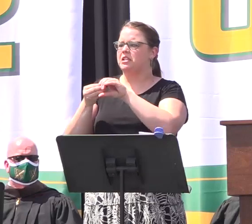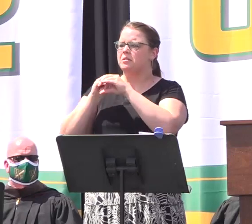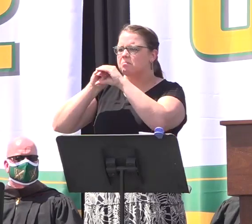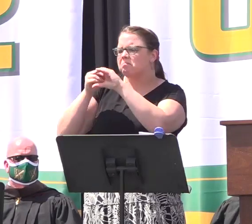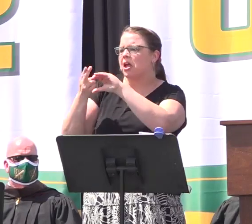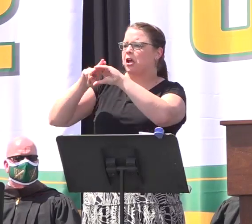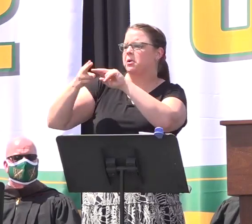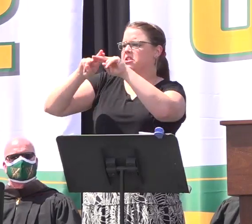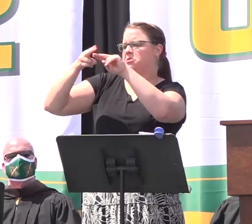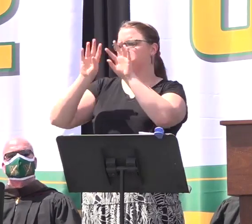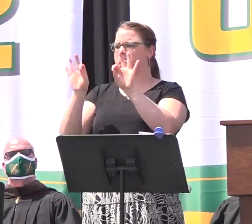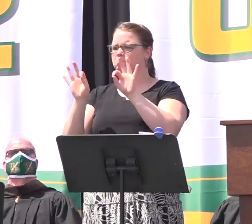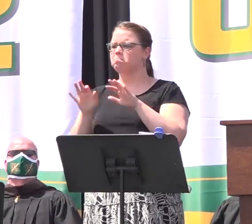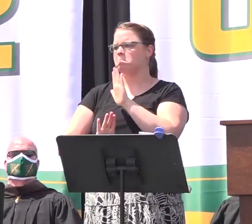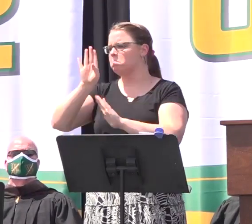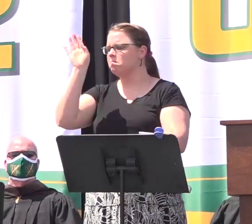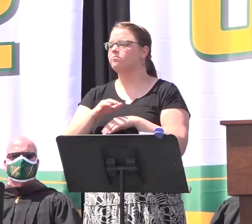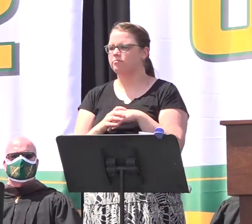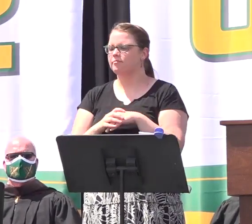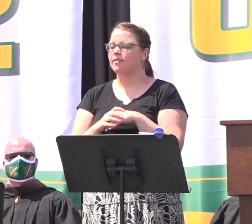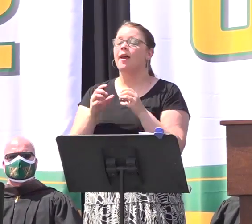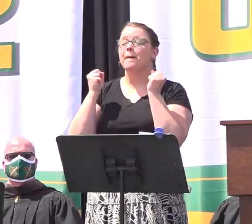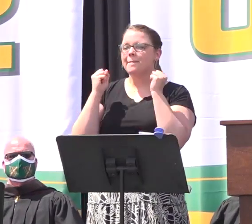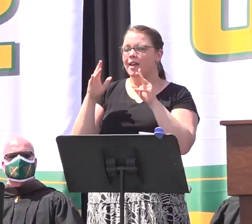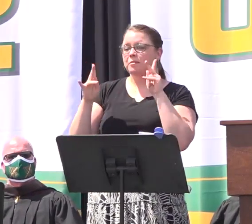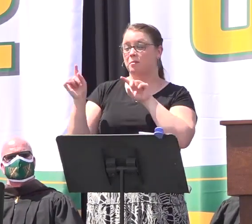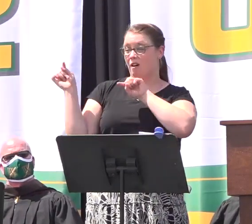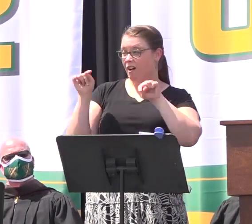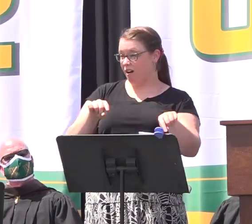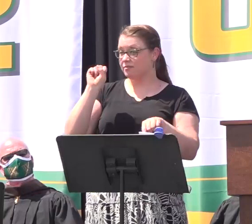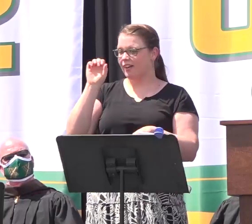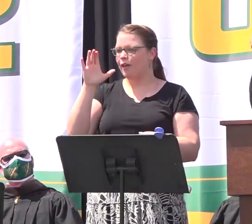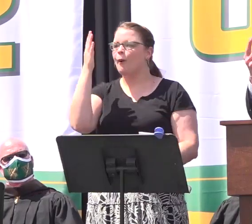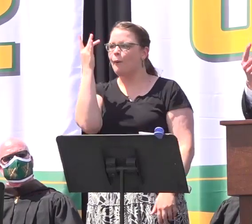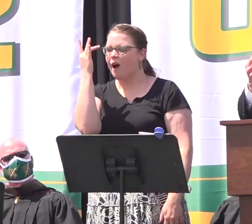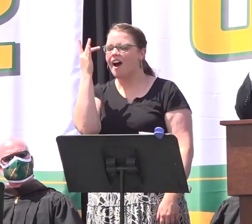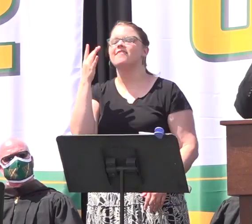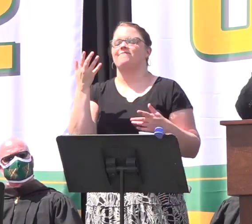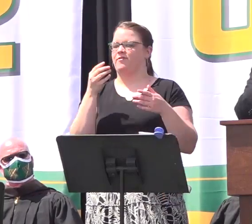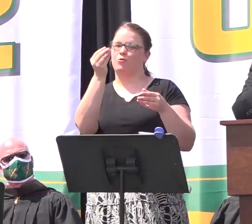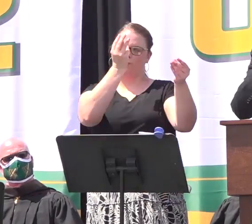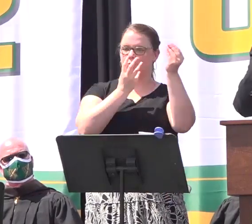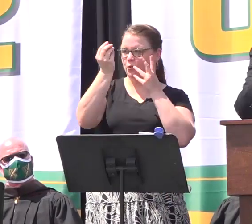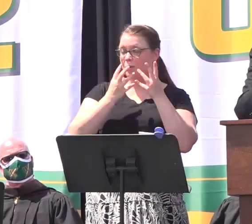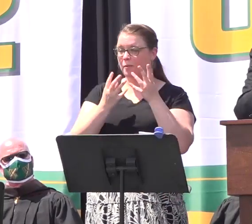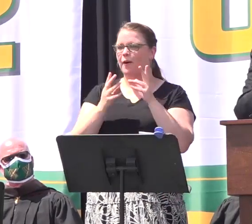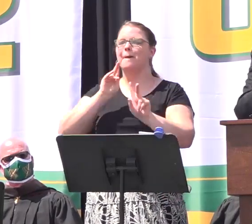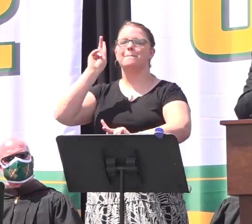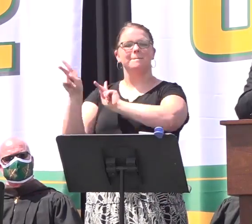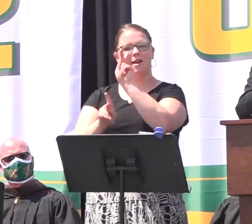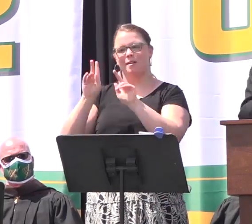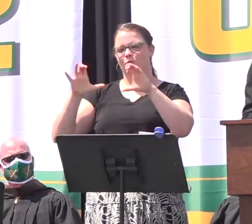state. And the reason that they come here to South Carolina, they've told me, they said it's because of the people, the people, the